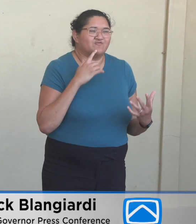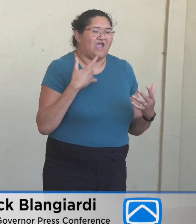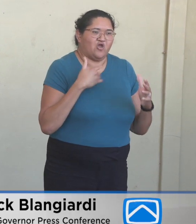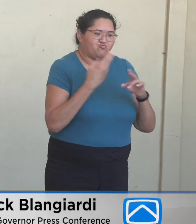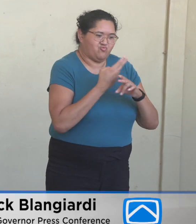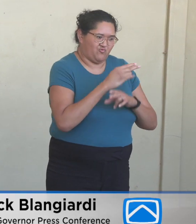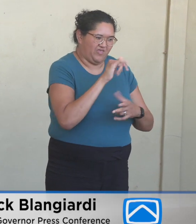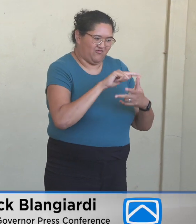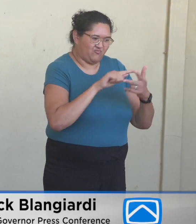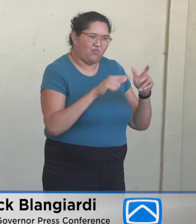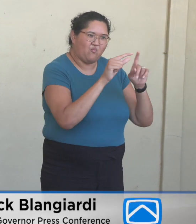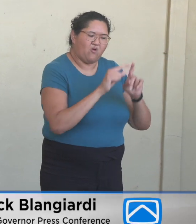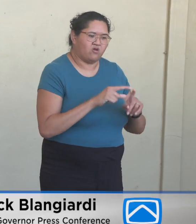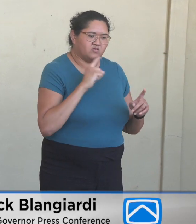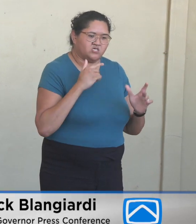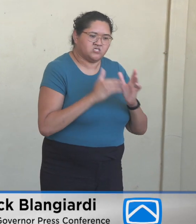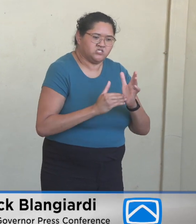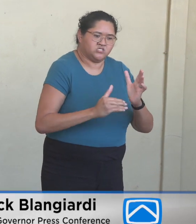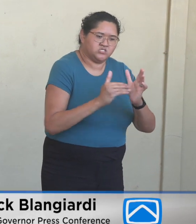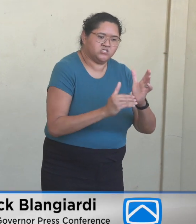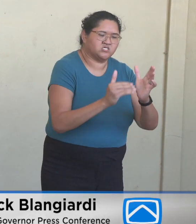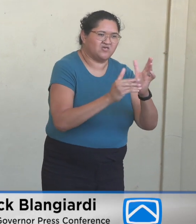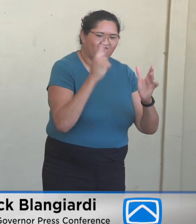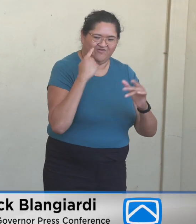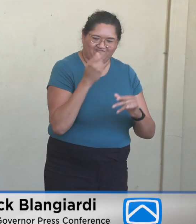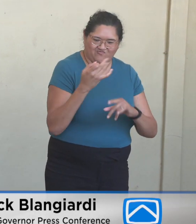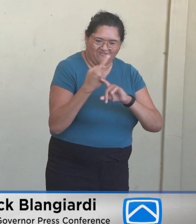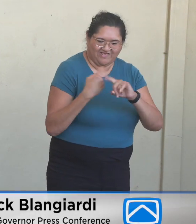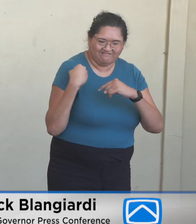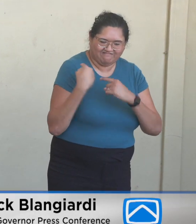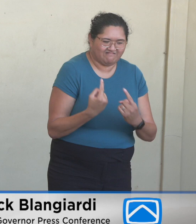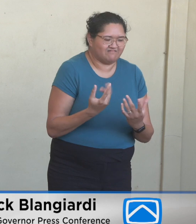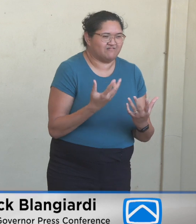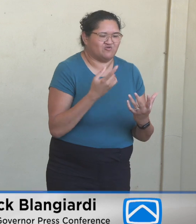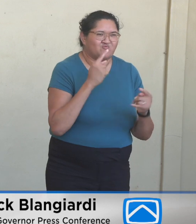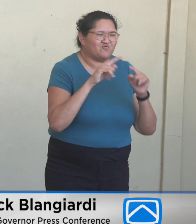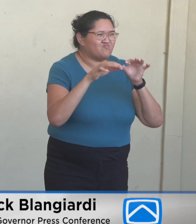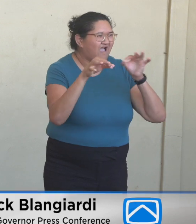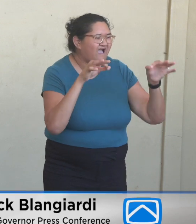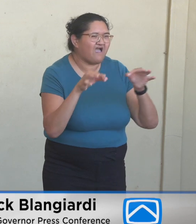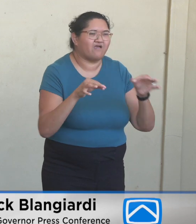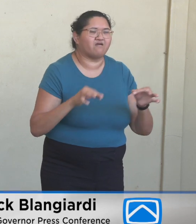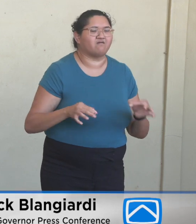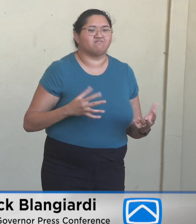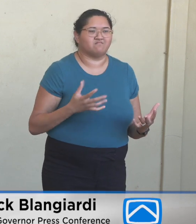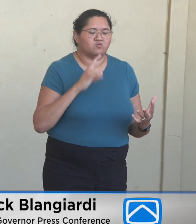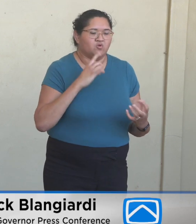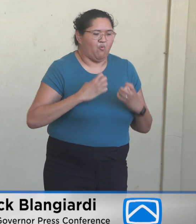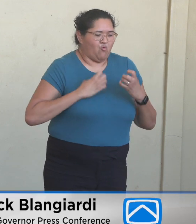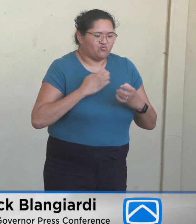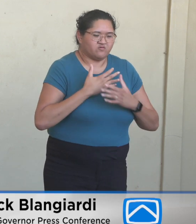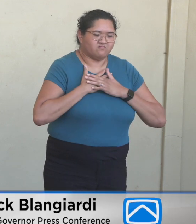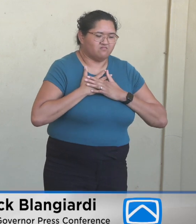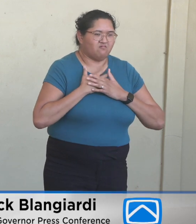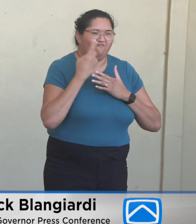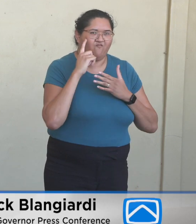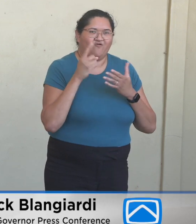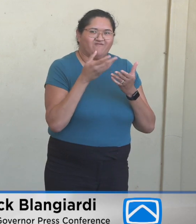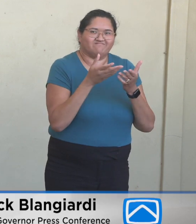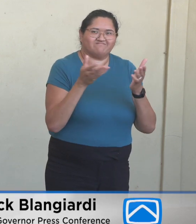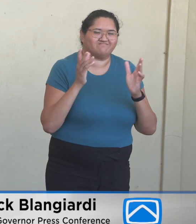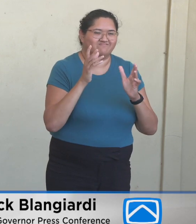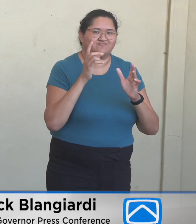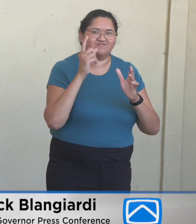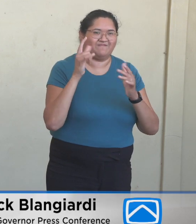much as I have over the last couple of months, and trying to even describe an emotional feeling for all that's